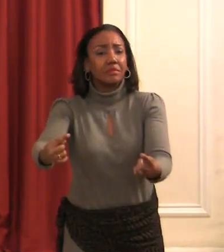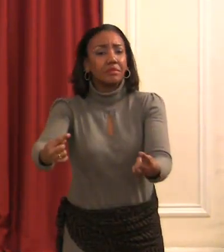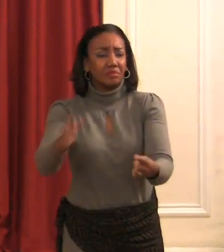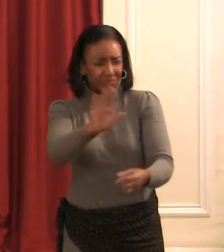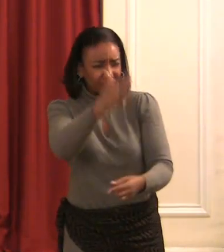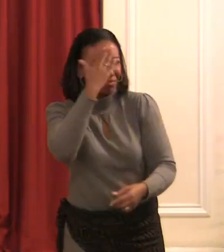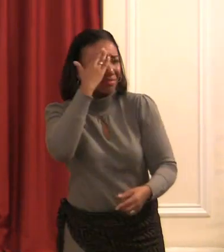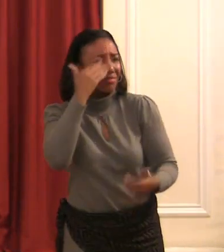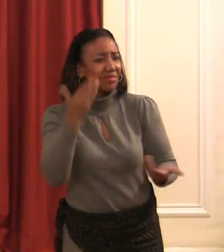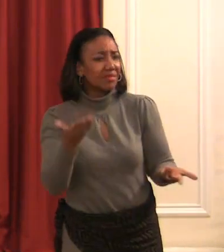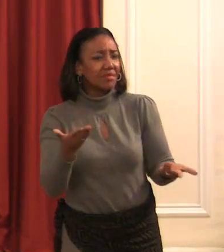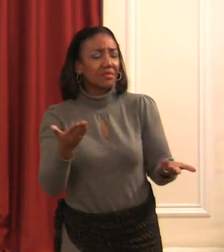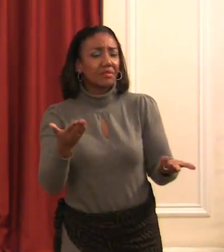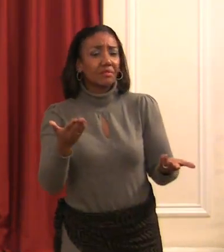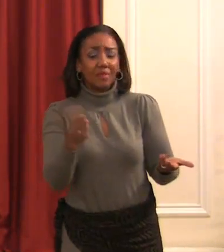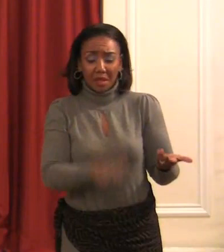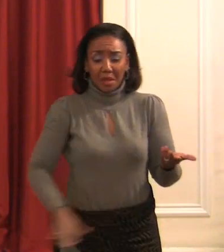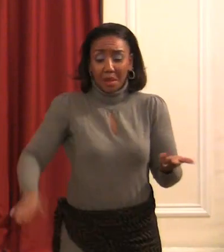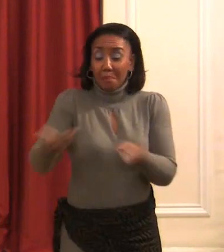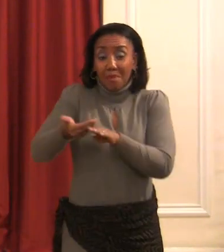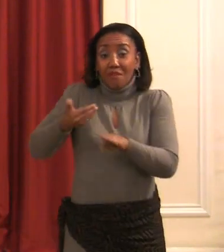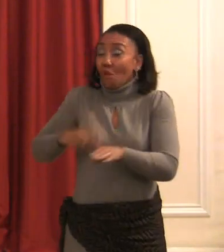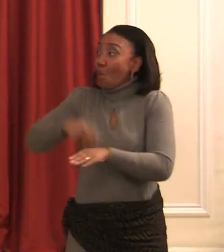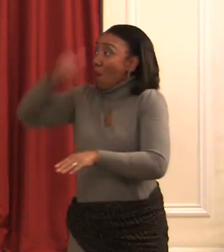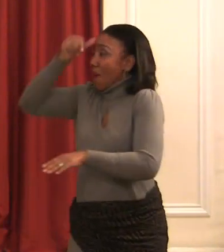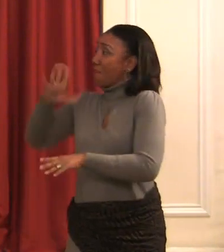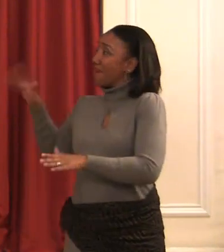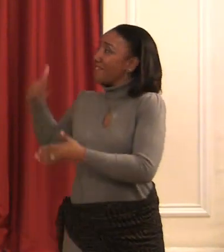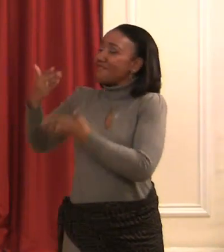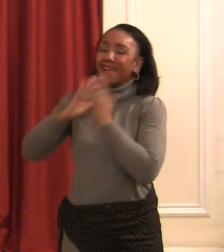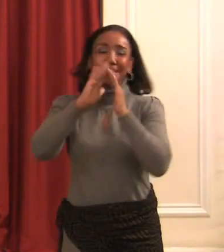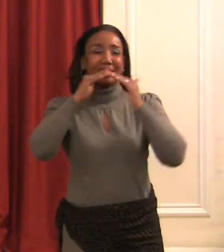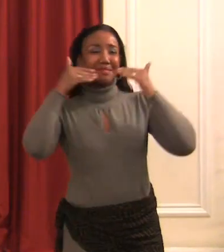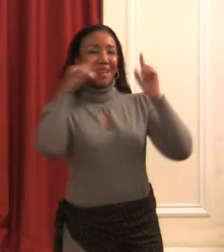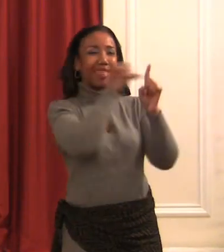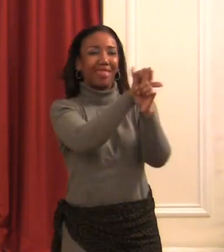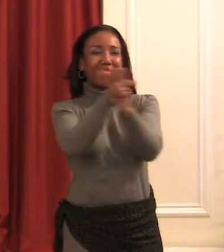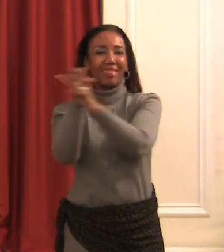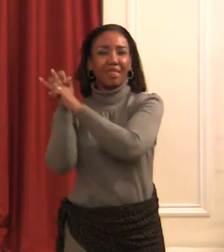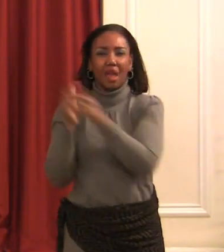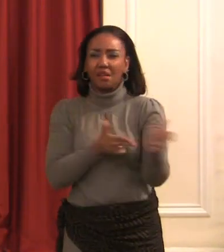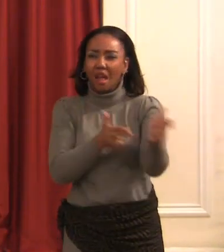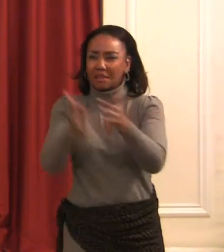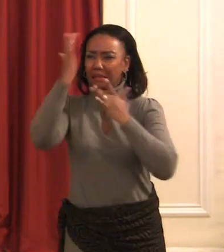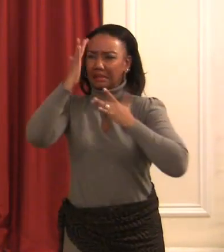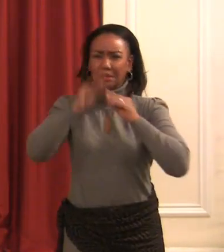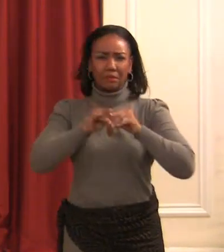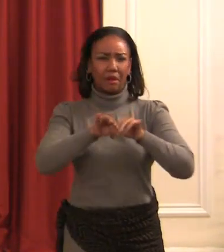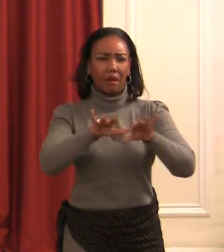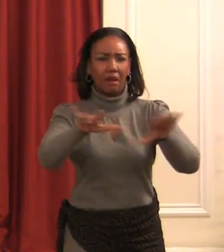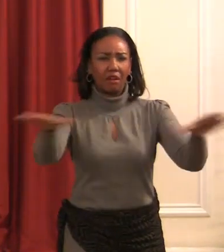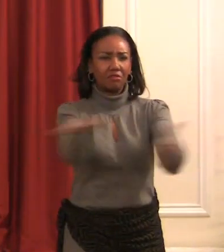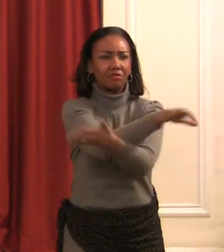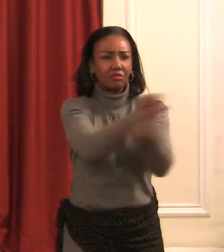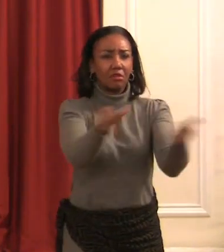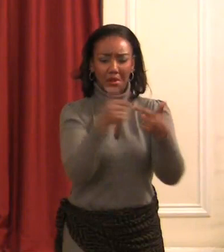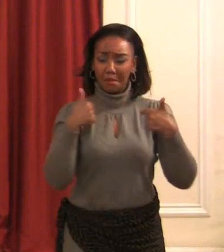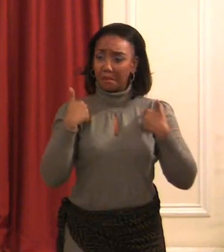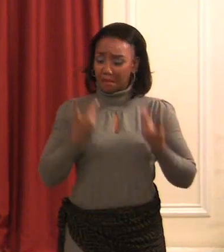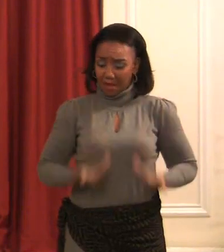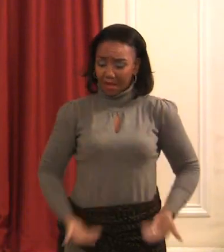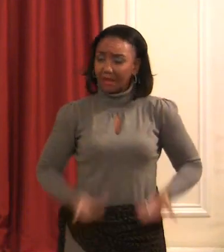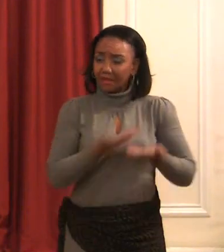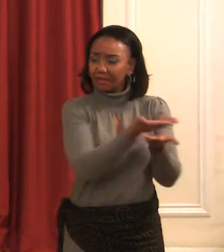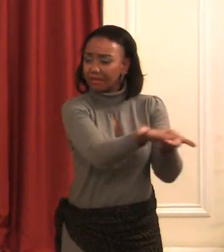You know, before white men came with their smiles, Bibles, guns, and disease, this place that